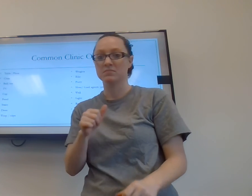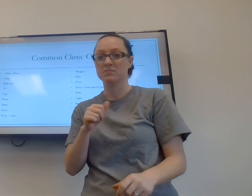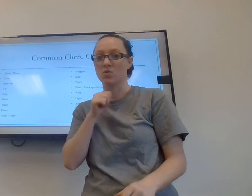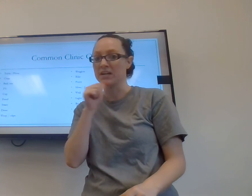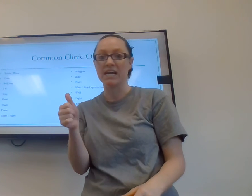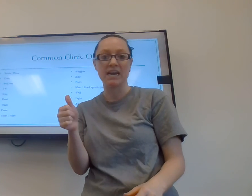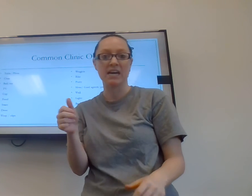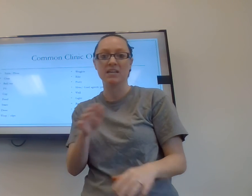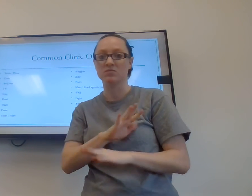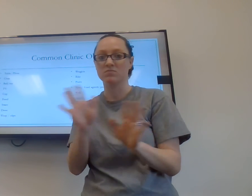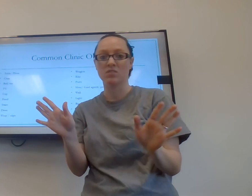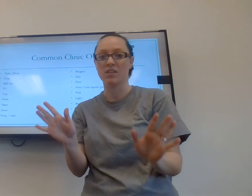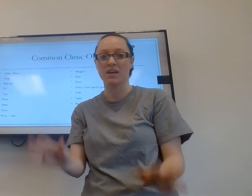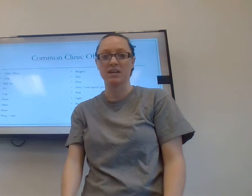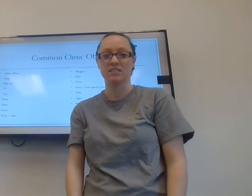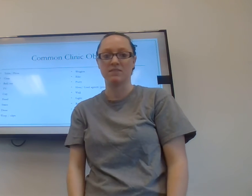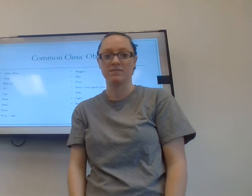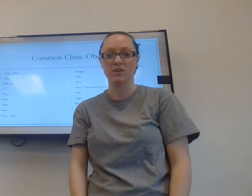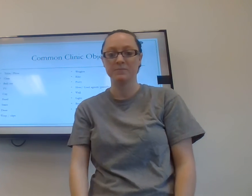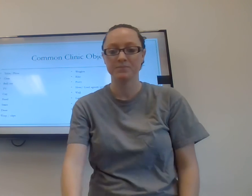Or I can't. All that kind of stuff. Okay?